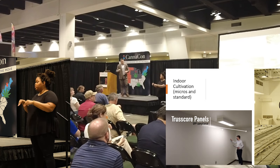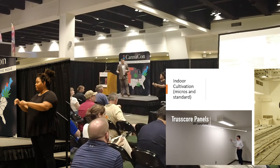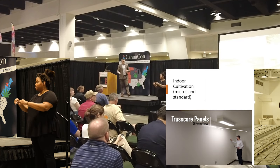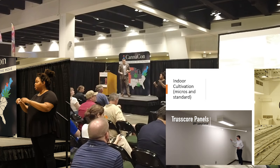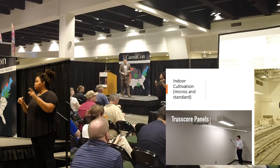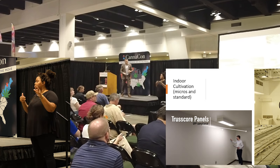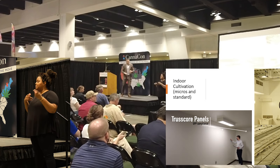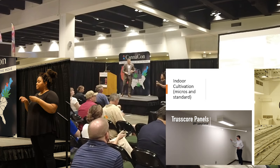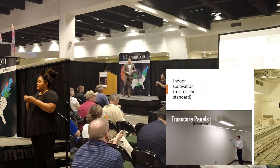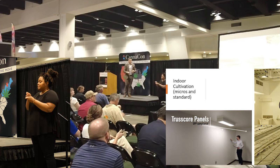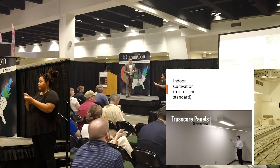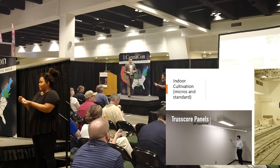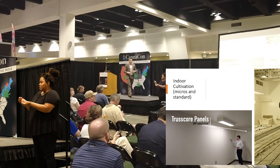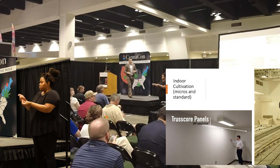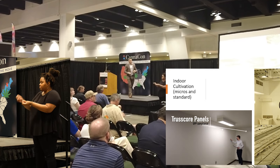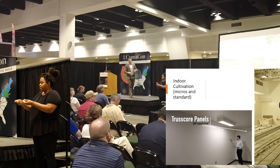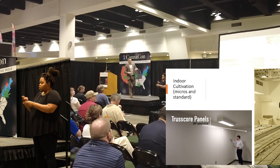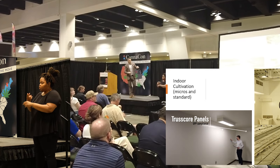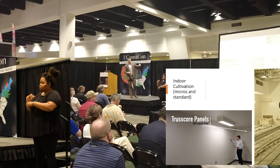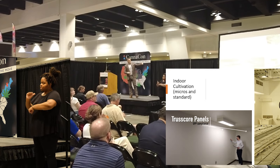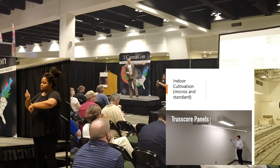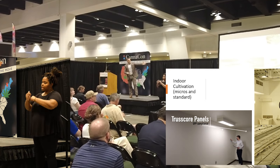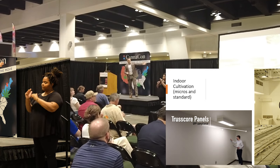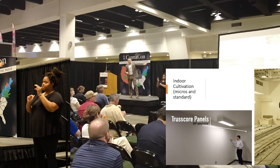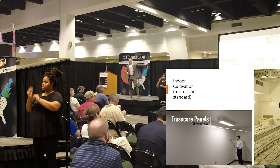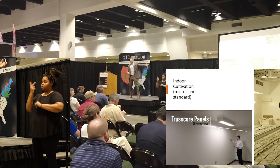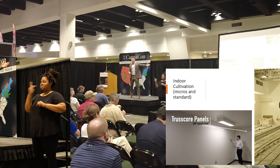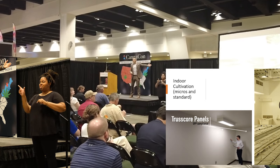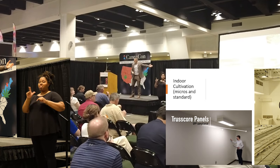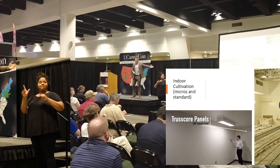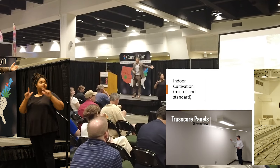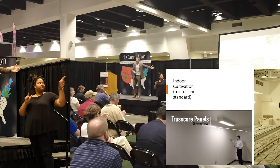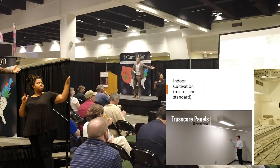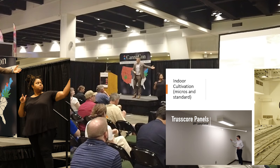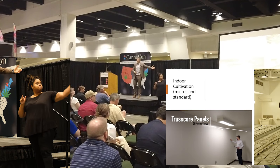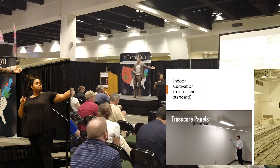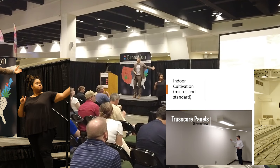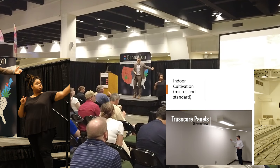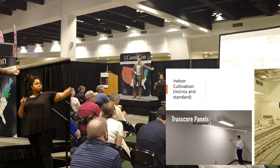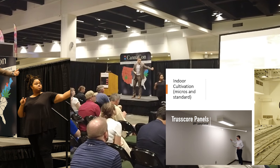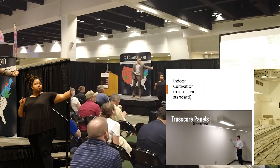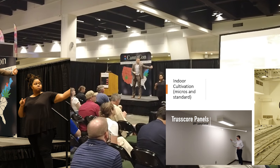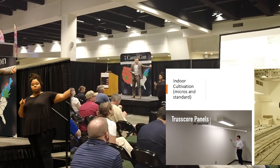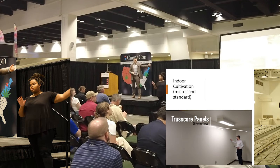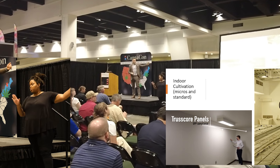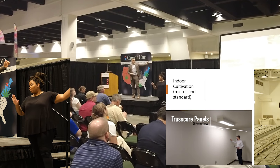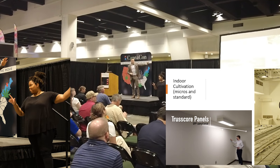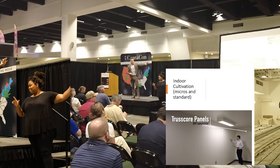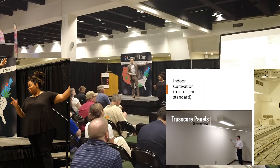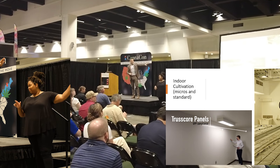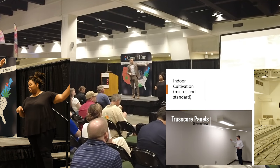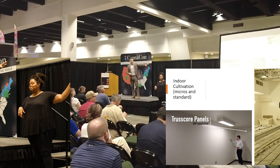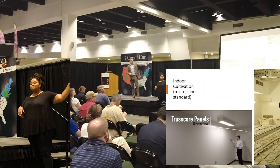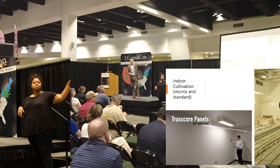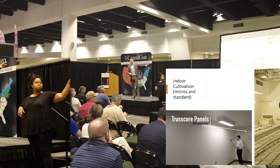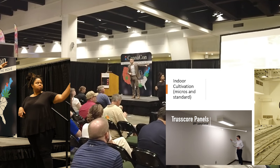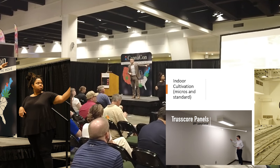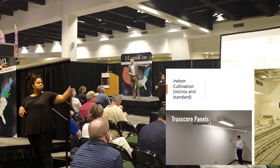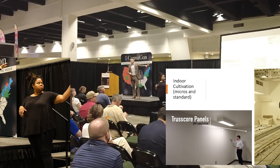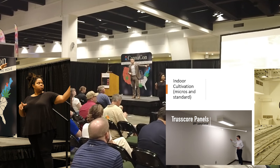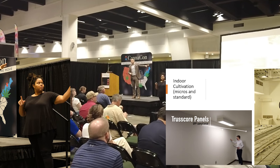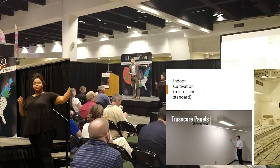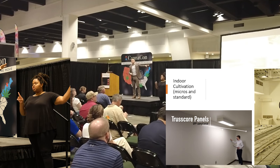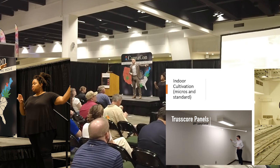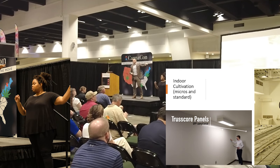The kinds of materials that you need to use when setting up a facility. So if we look at the facility over here on the left, your left, where it reads truss core